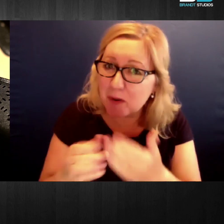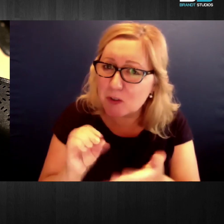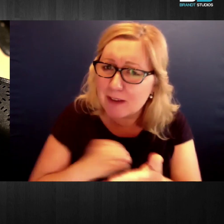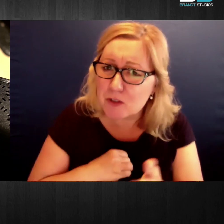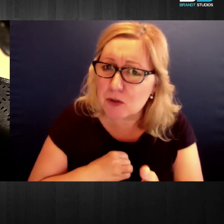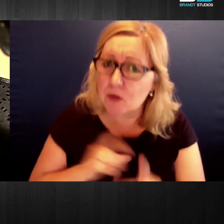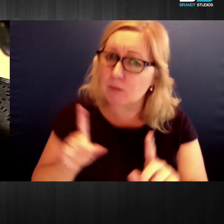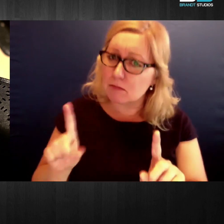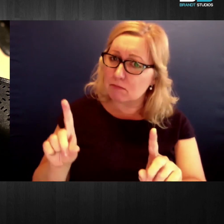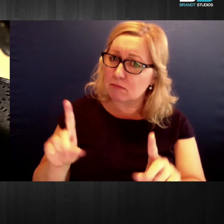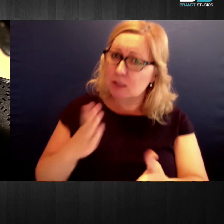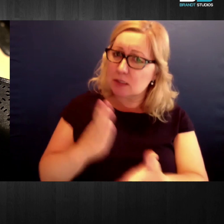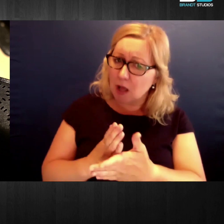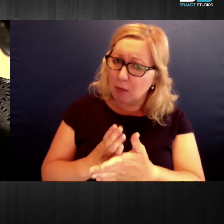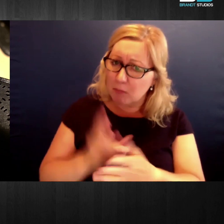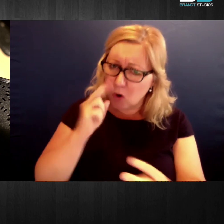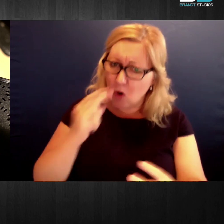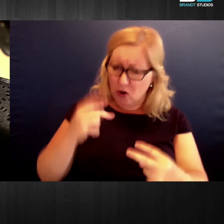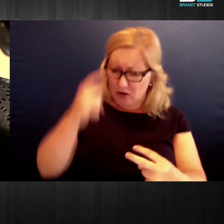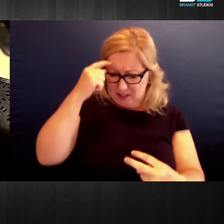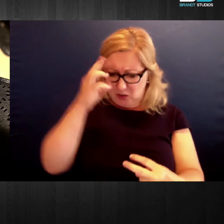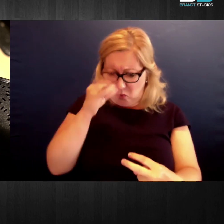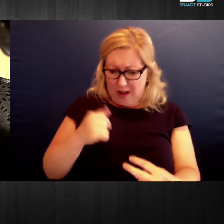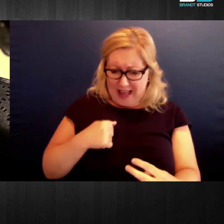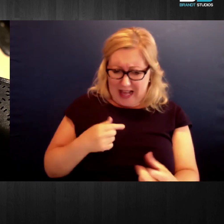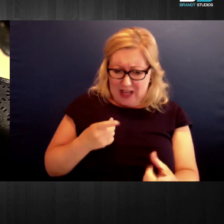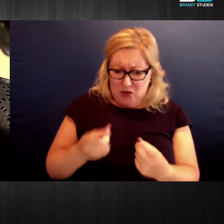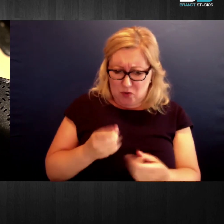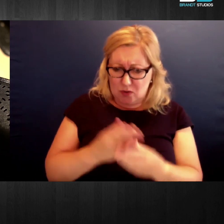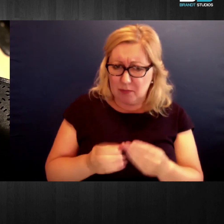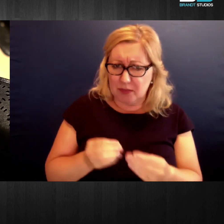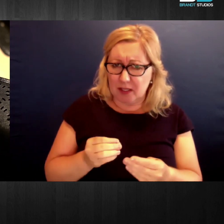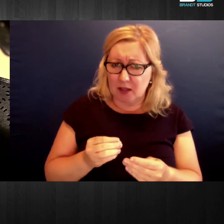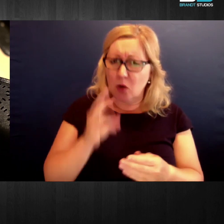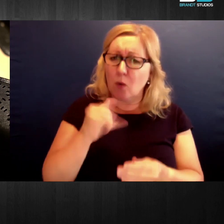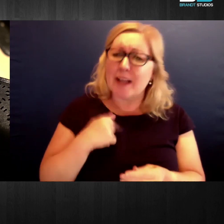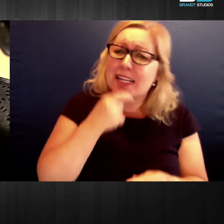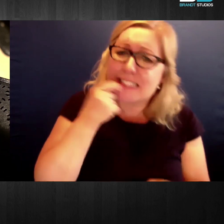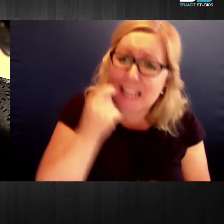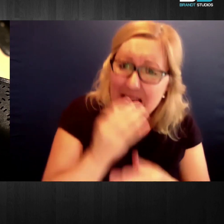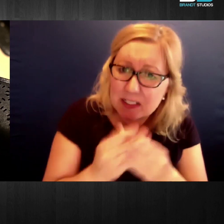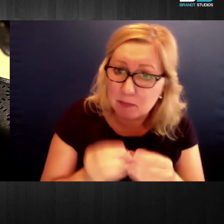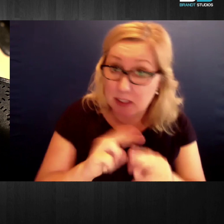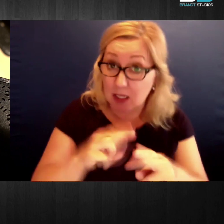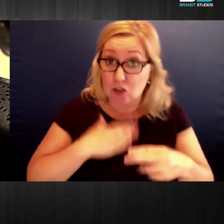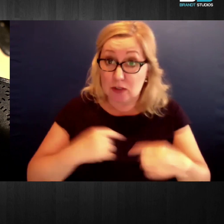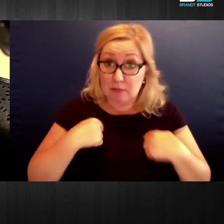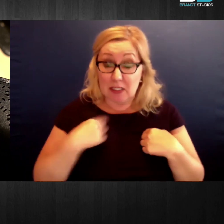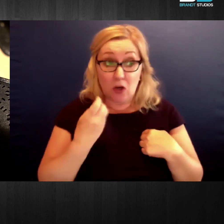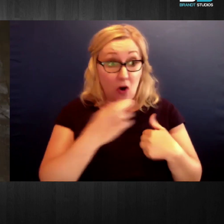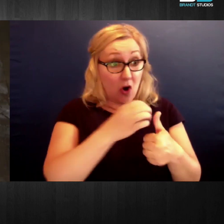the things we do? Like, I think it's important to wonder how we got to be where we are in life. You